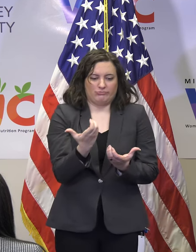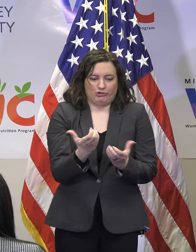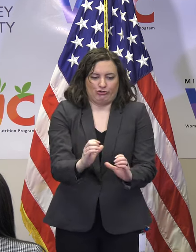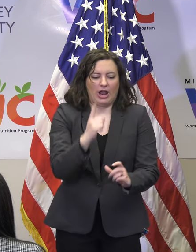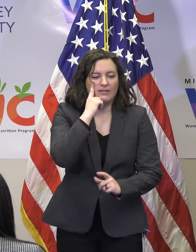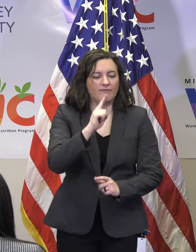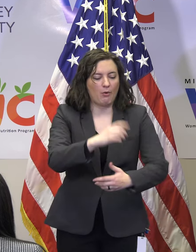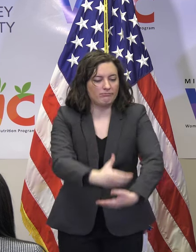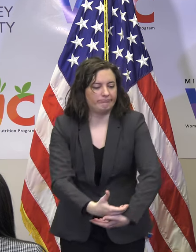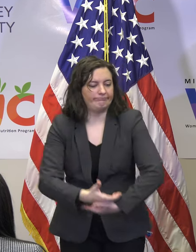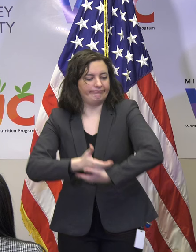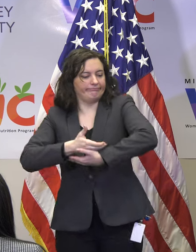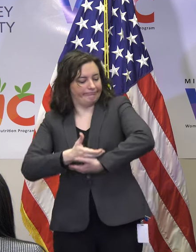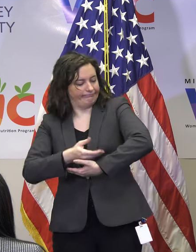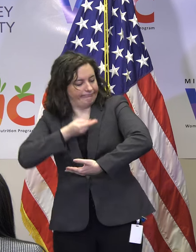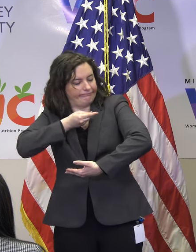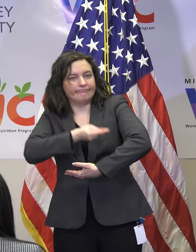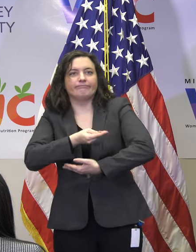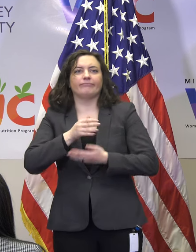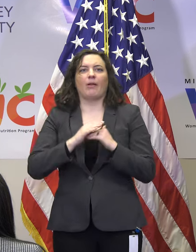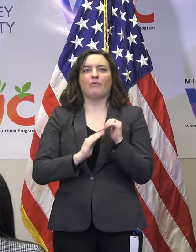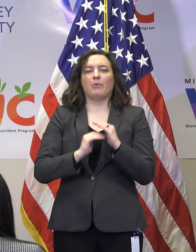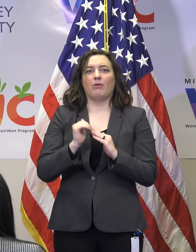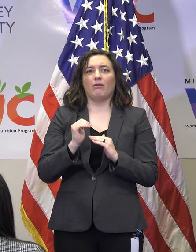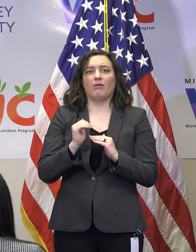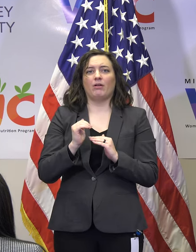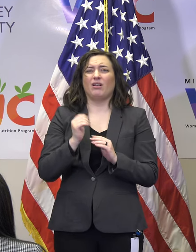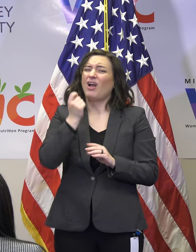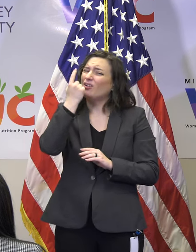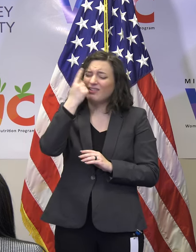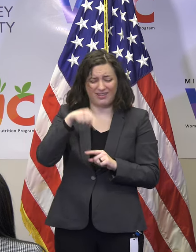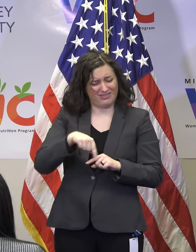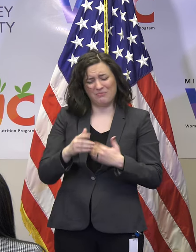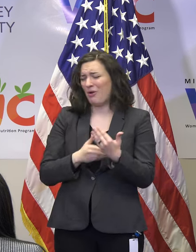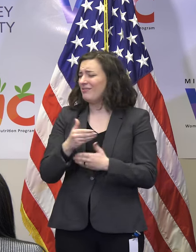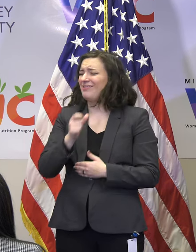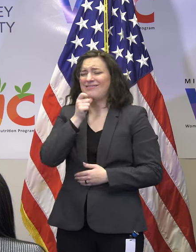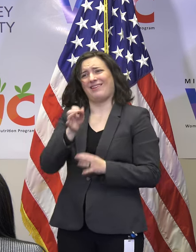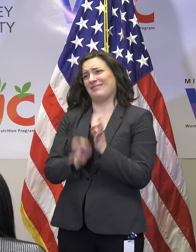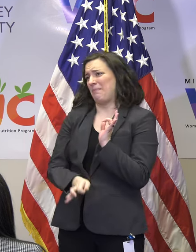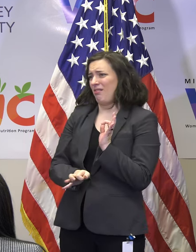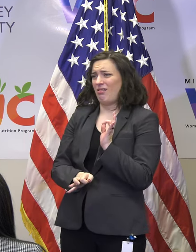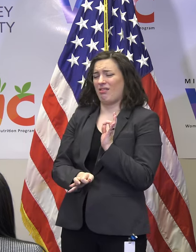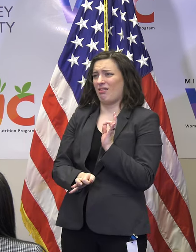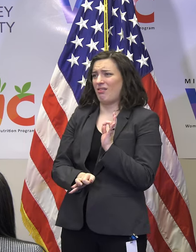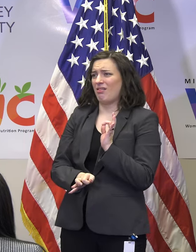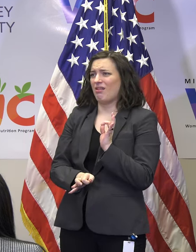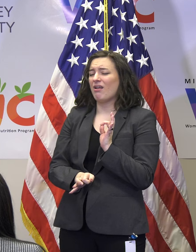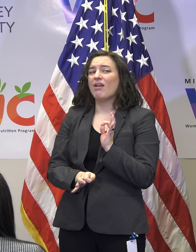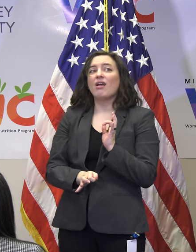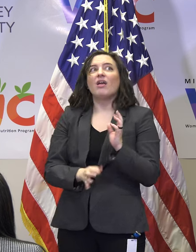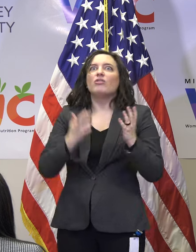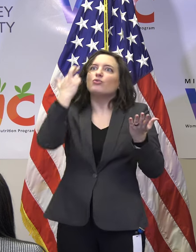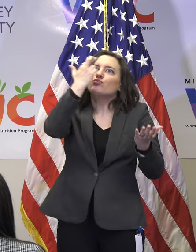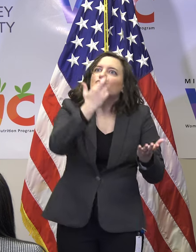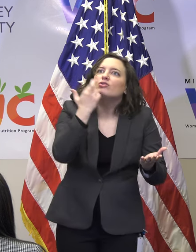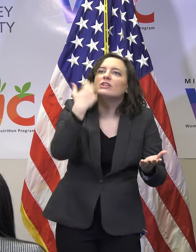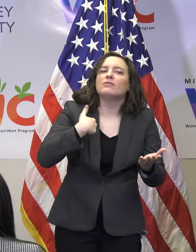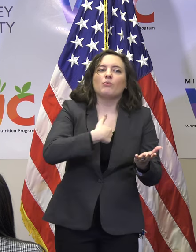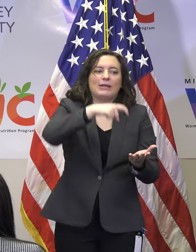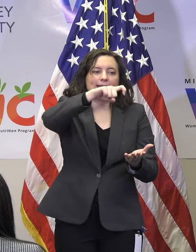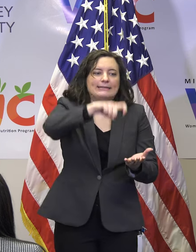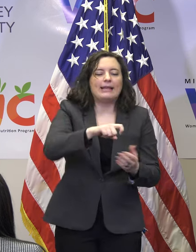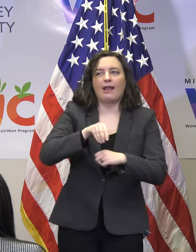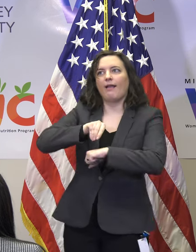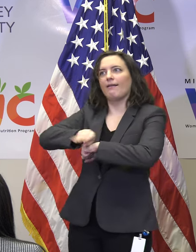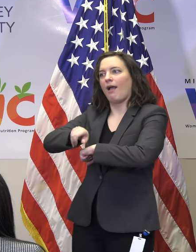mistake, this is not a simple process. There is a reason why we have counselors, and there's a reason why we have a system